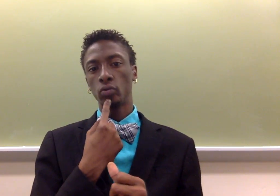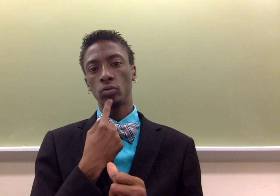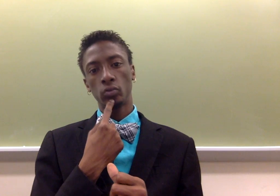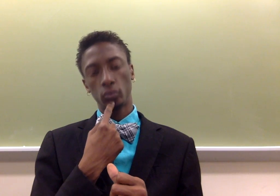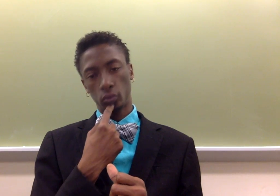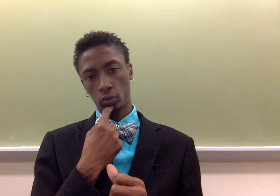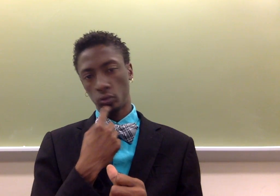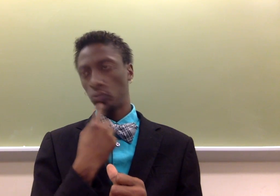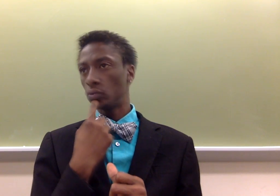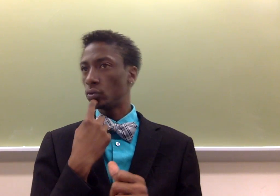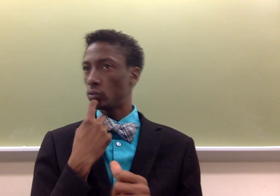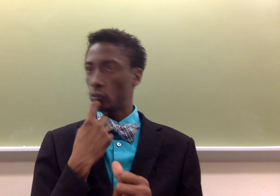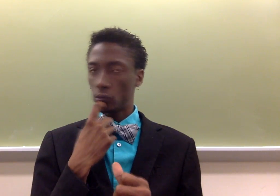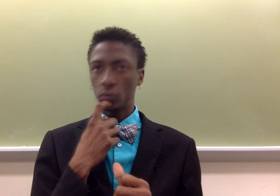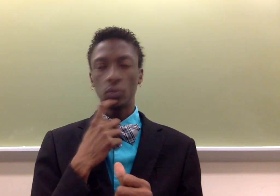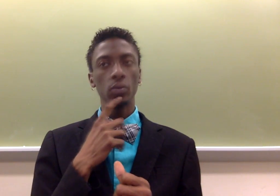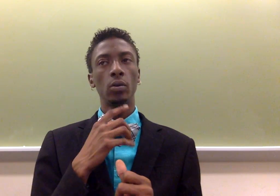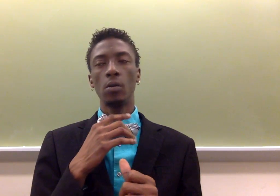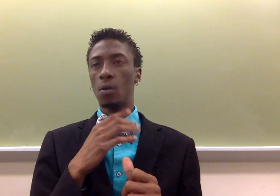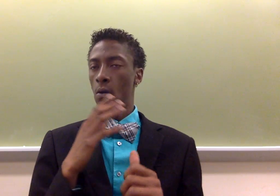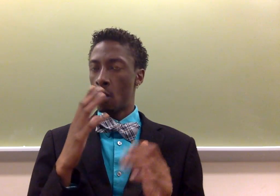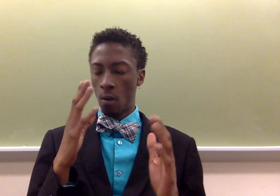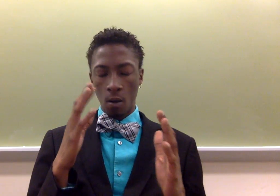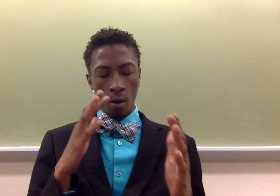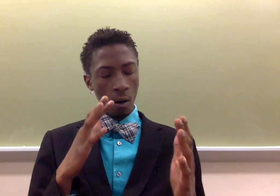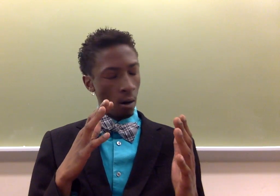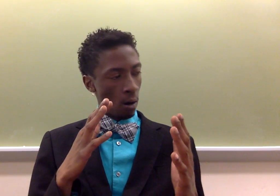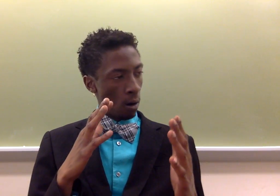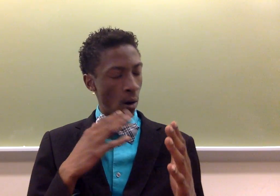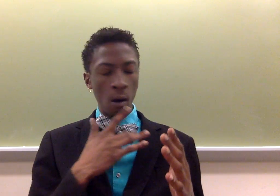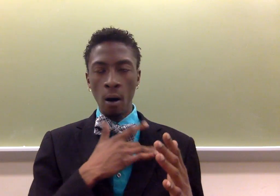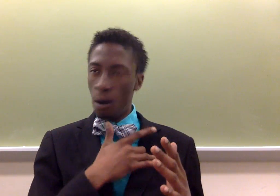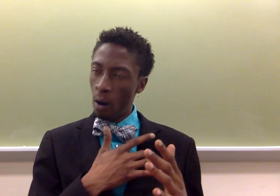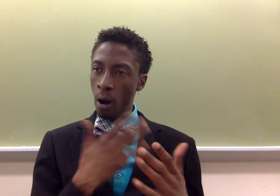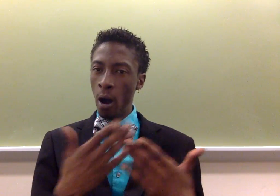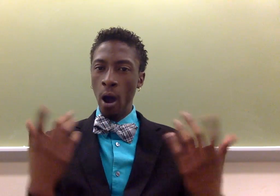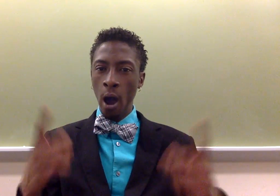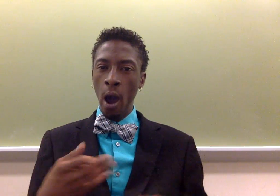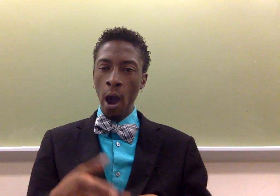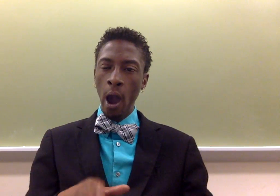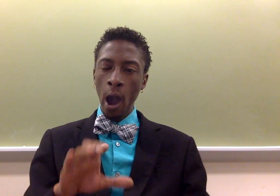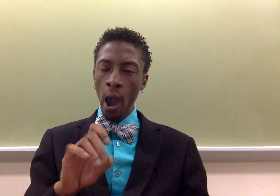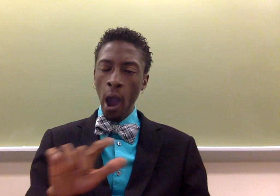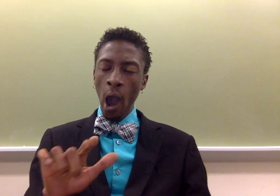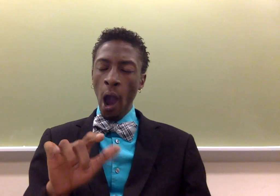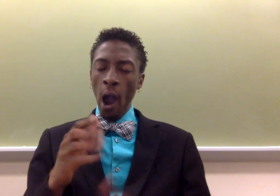troubling things that happened after the Civil Rights Movement is the way that some of the victories of the Civil